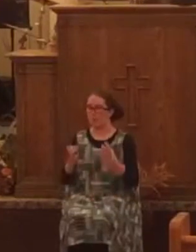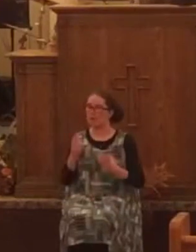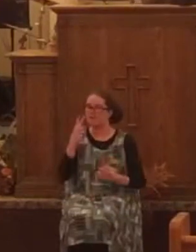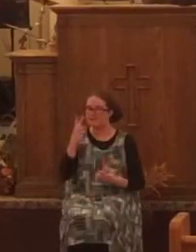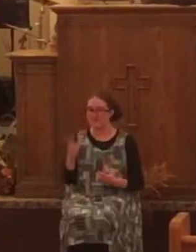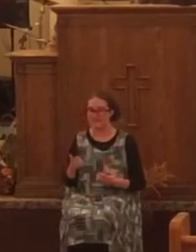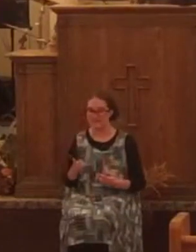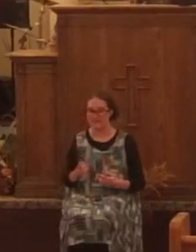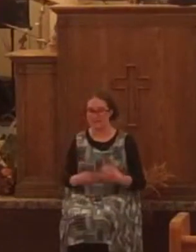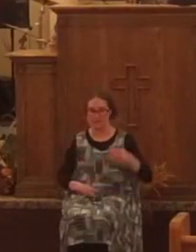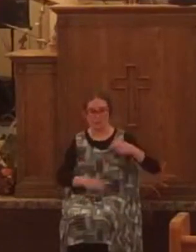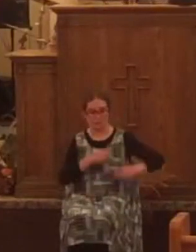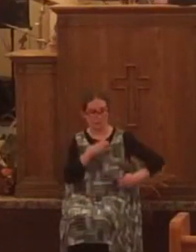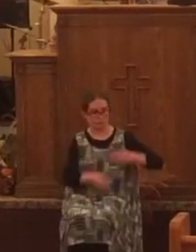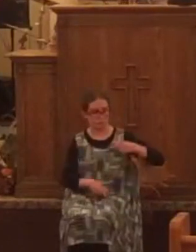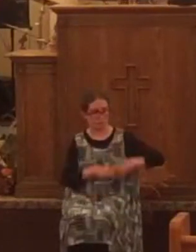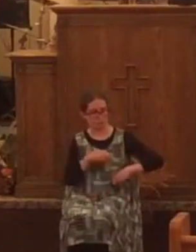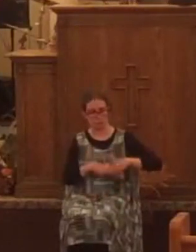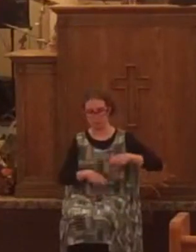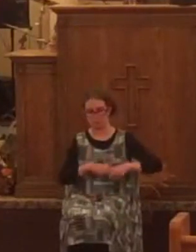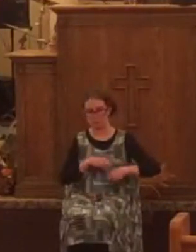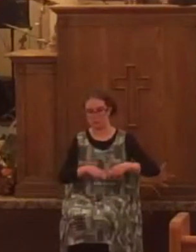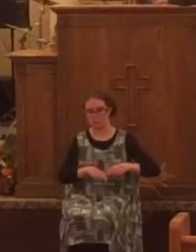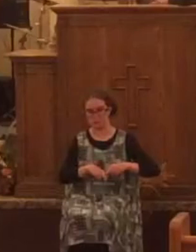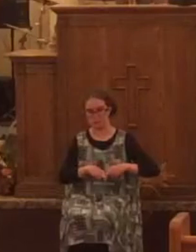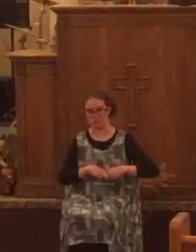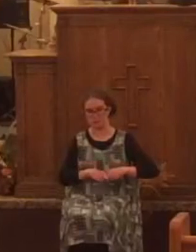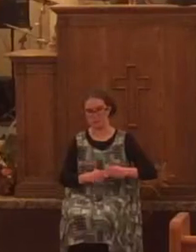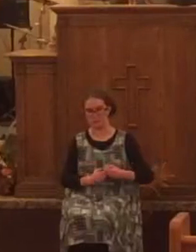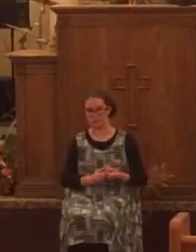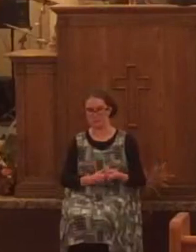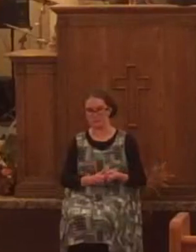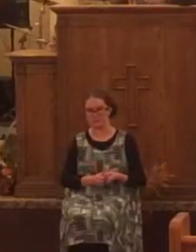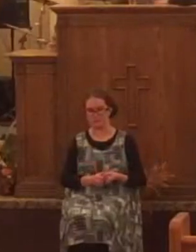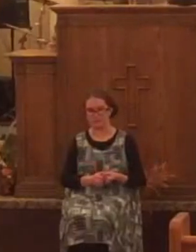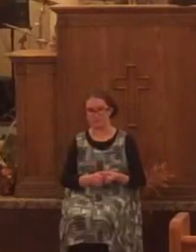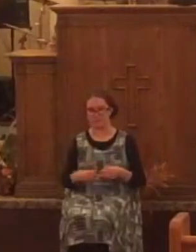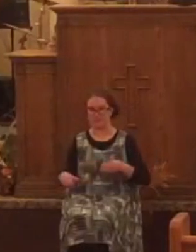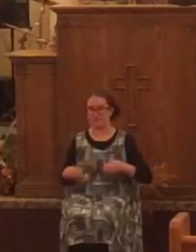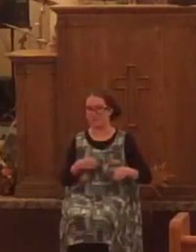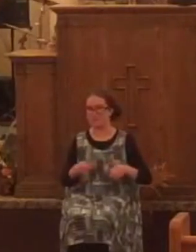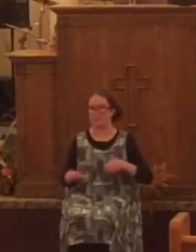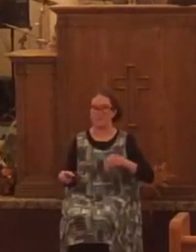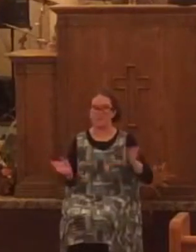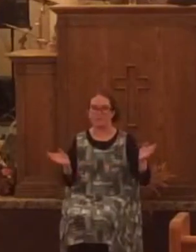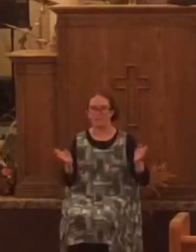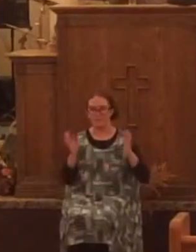them goofy guys get out there in those tight shorts and do what they do. Amen.